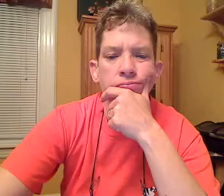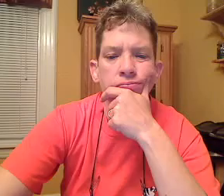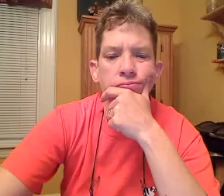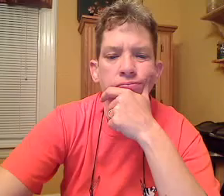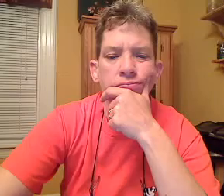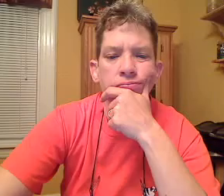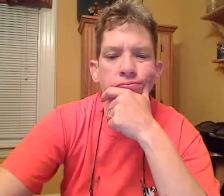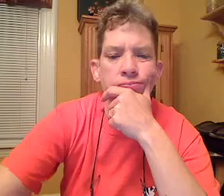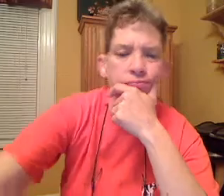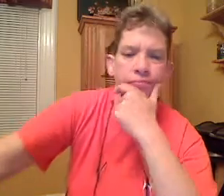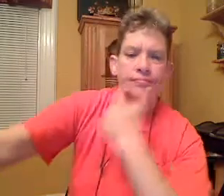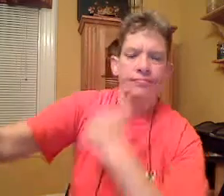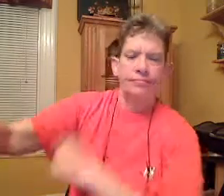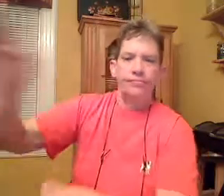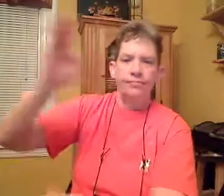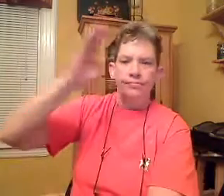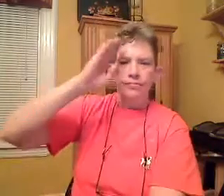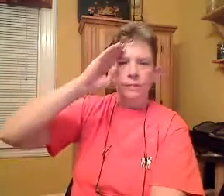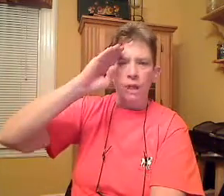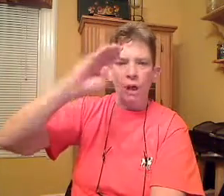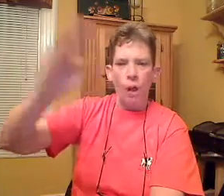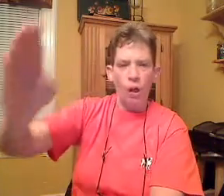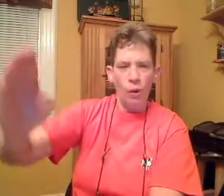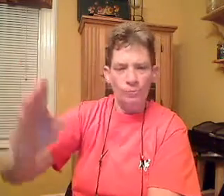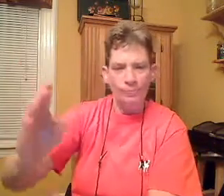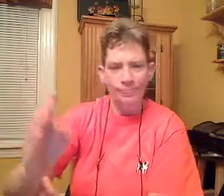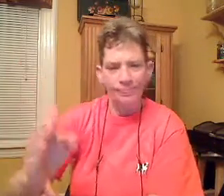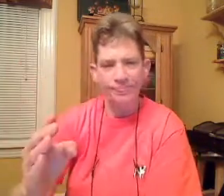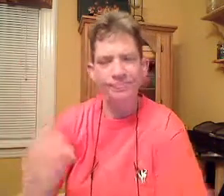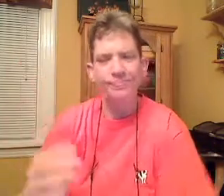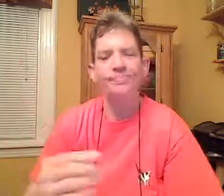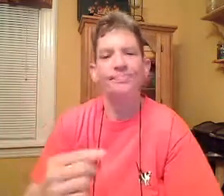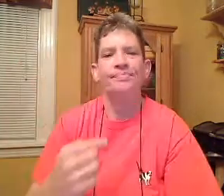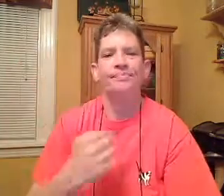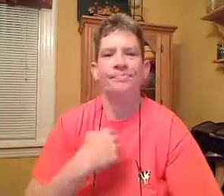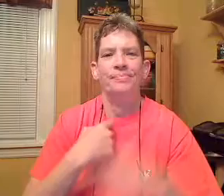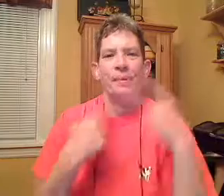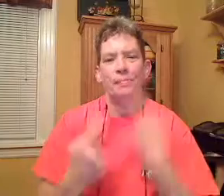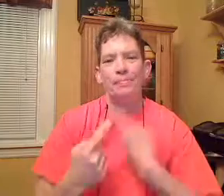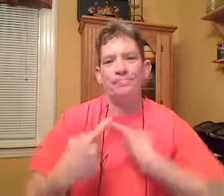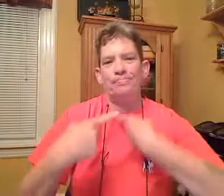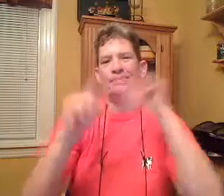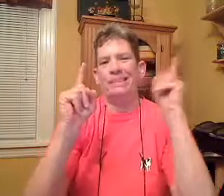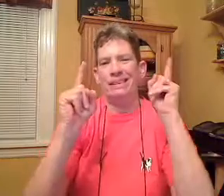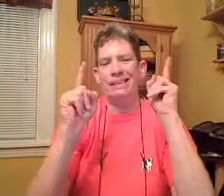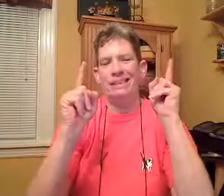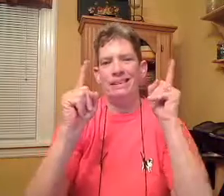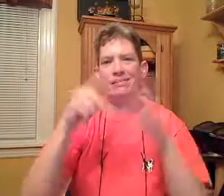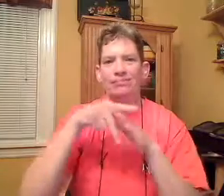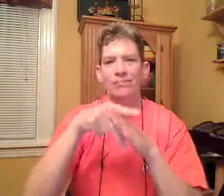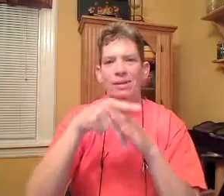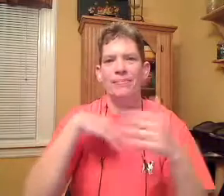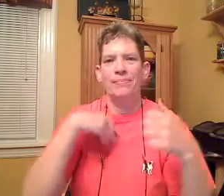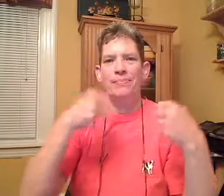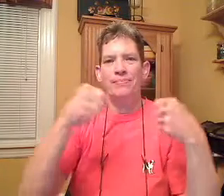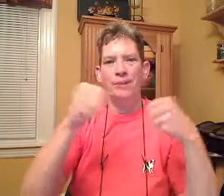Kind of, he said, this is going the next surgery, but if you don't want to think about him, I think it just shows what country he has in the